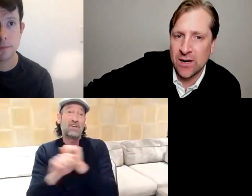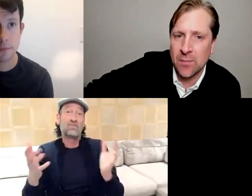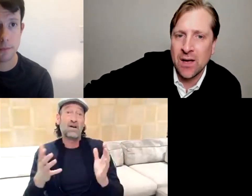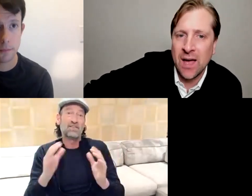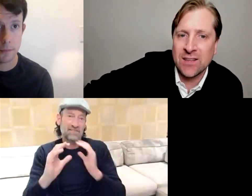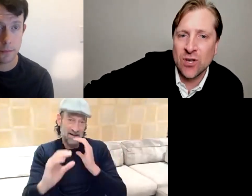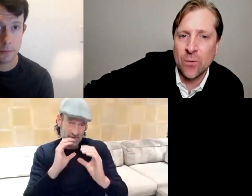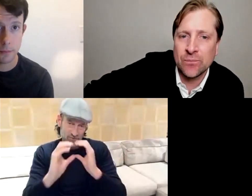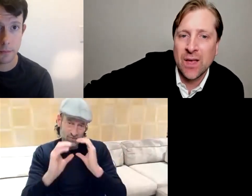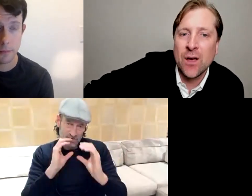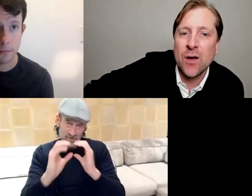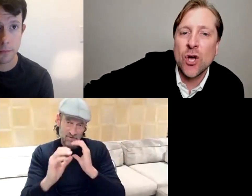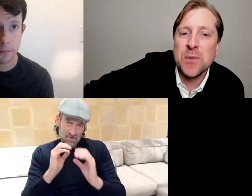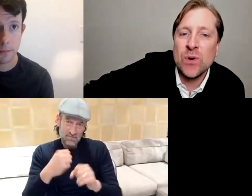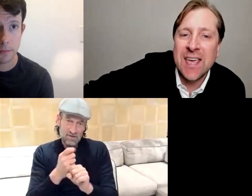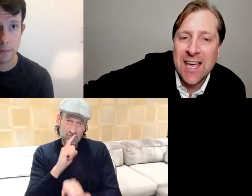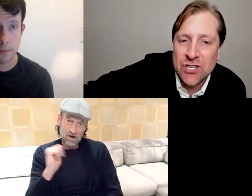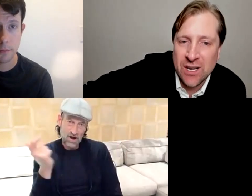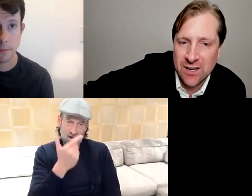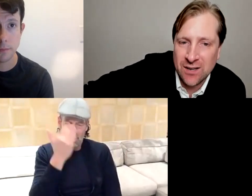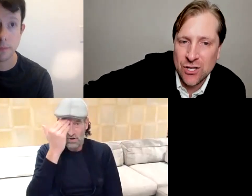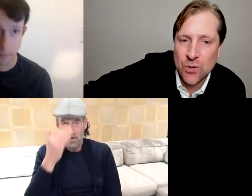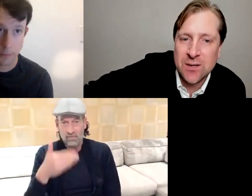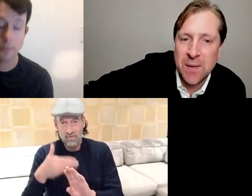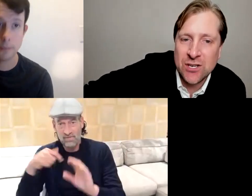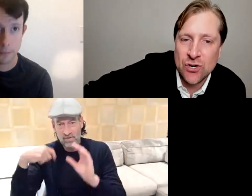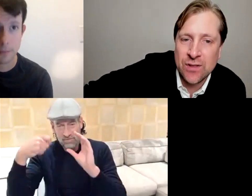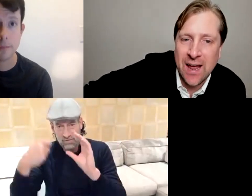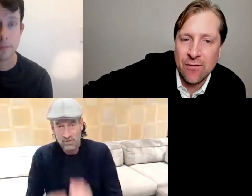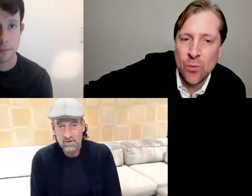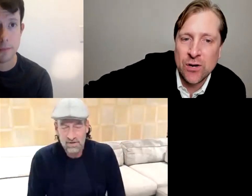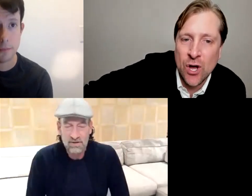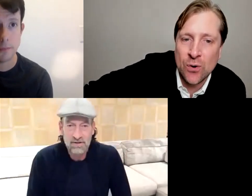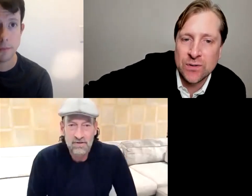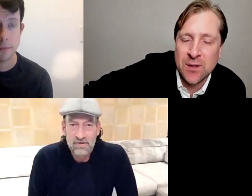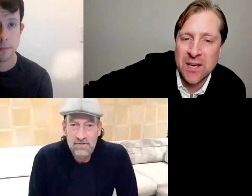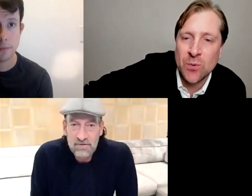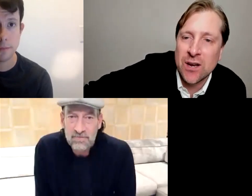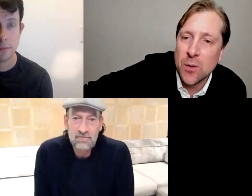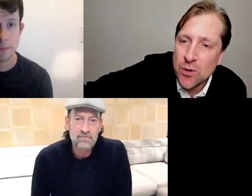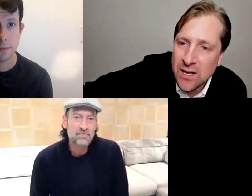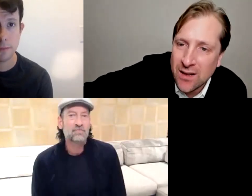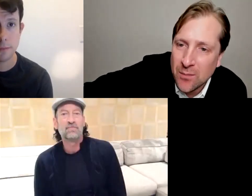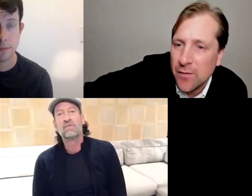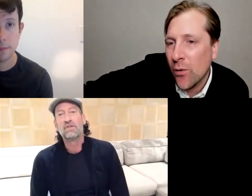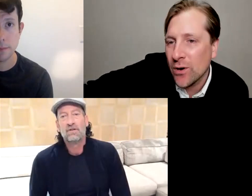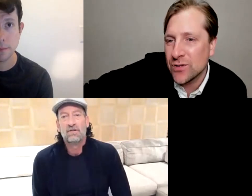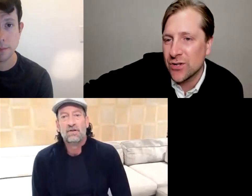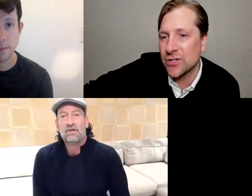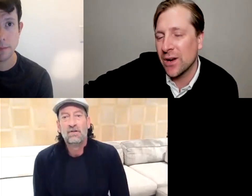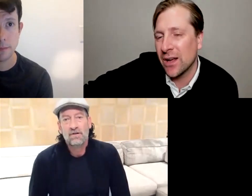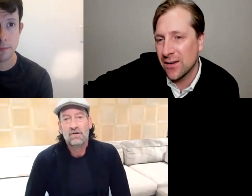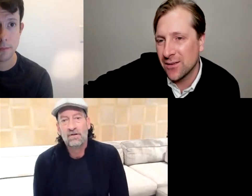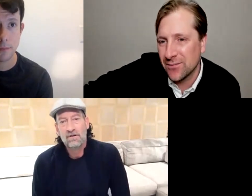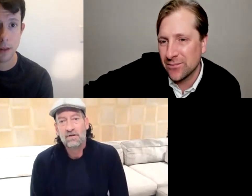more freedom. And so communication, you need to make sure that everyone knows the best way to communicate before you